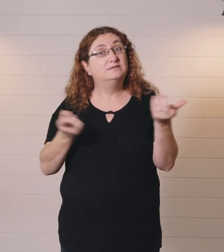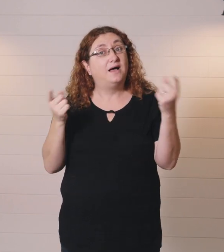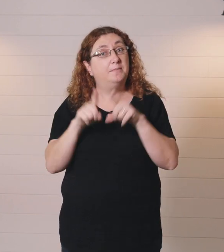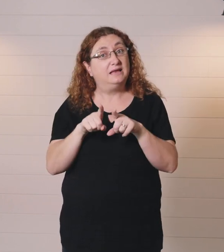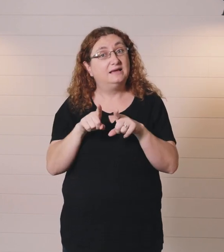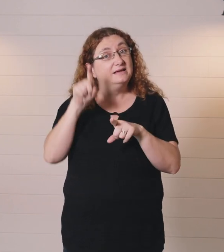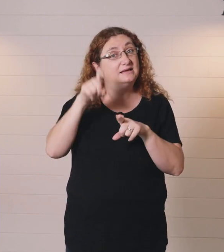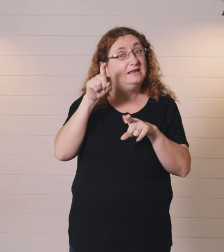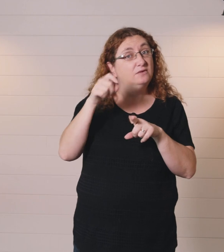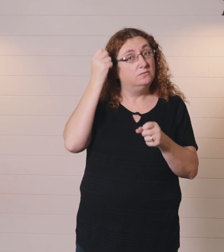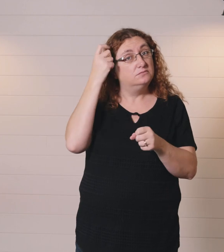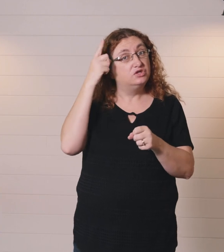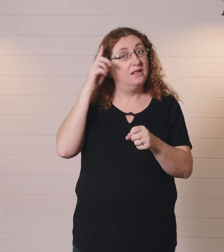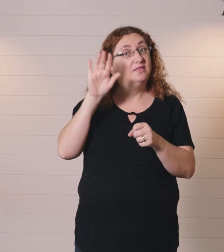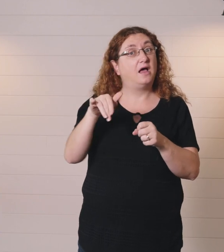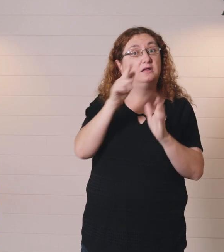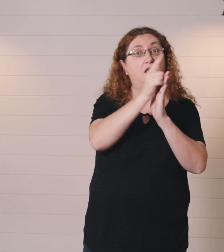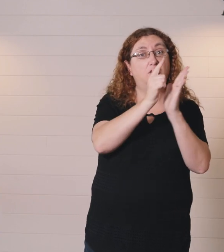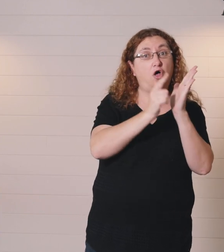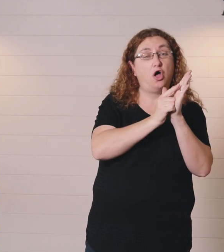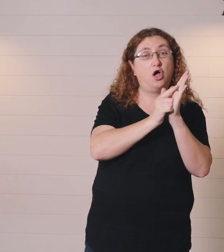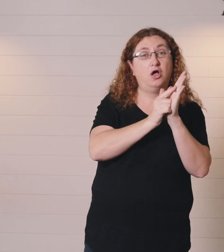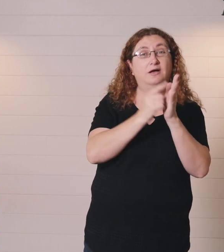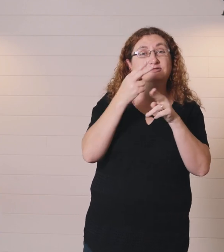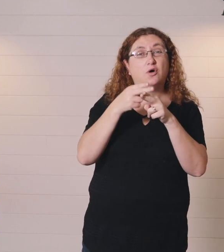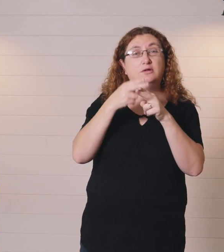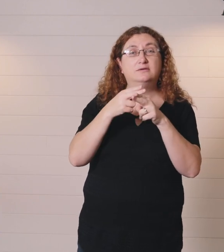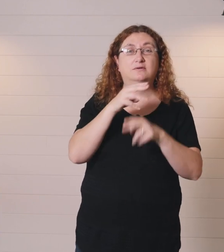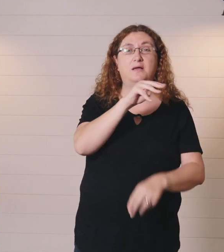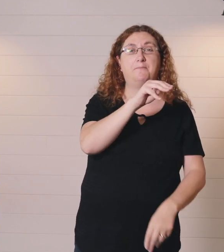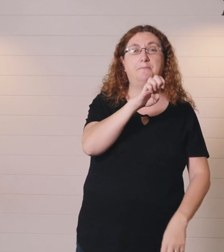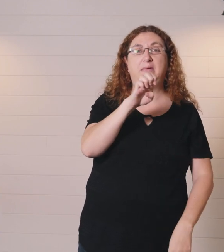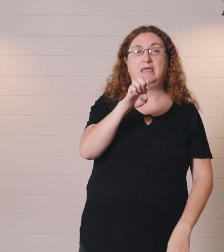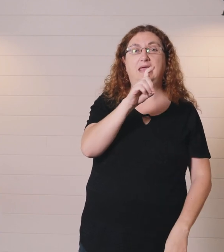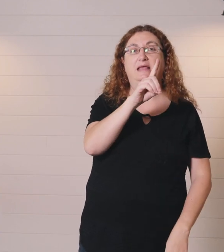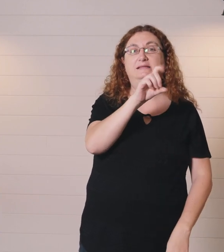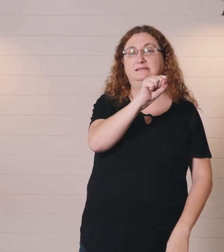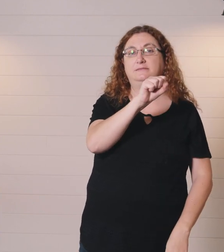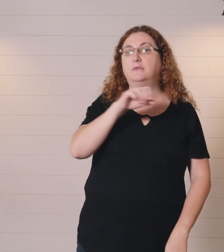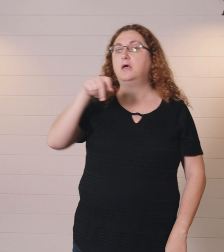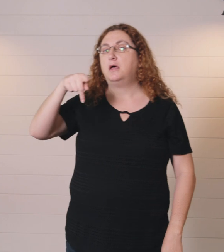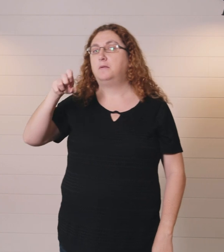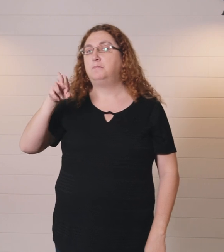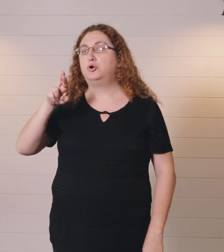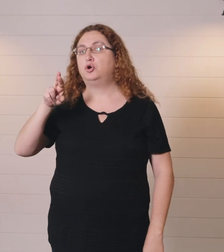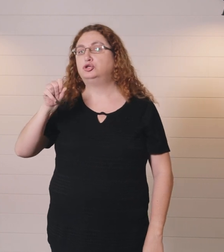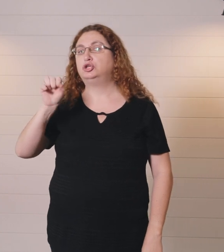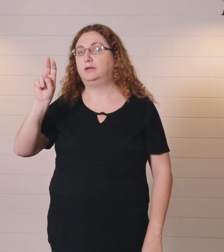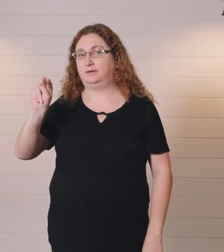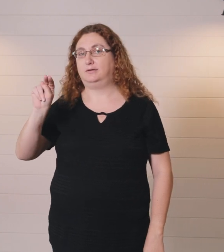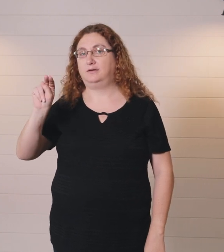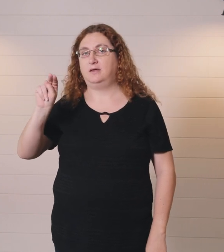of a unique law of the Medes and the Persian empires. And it was basically this, that the